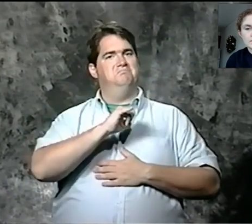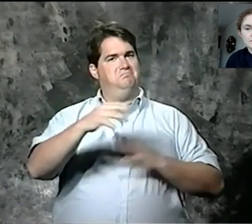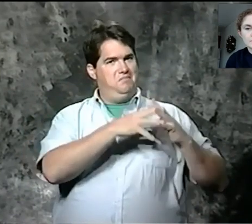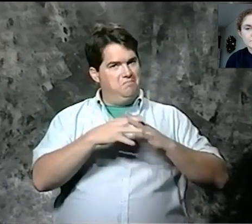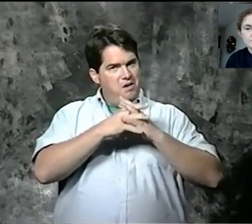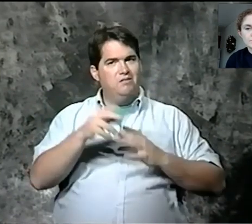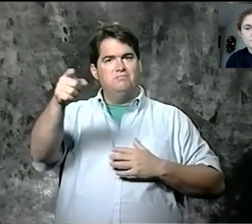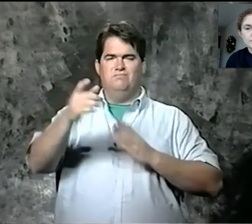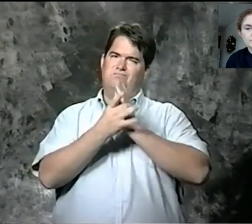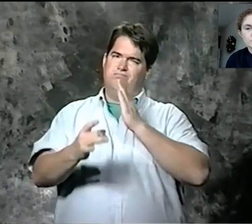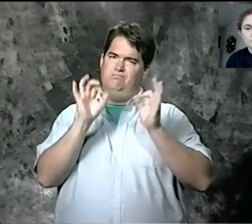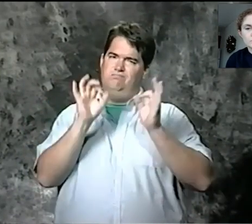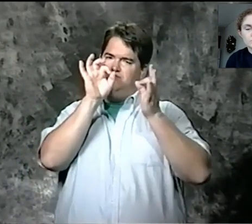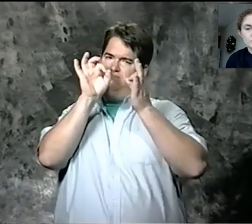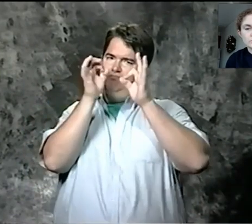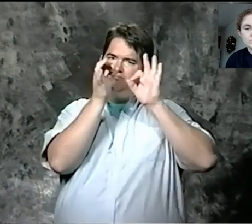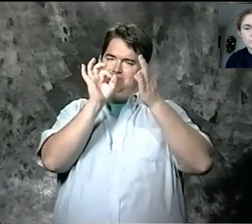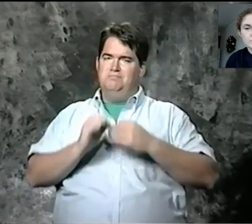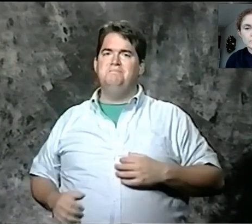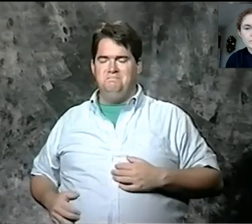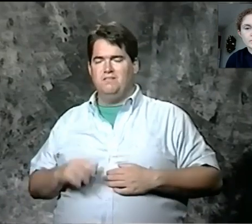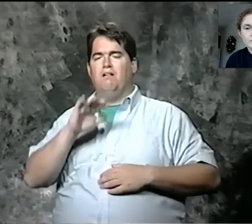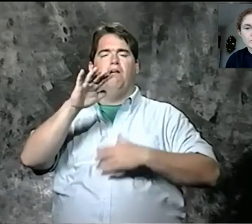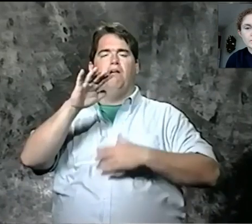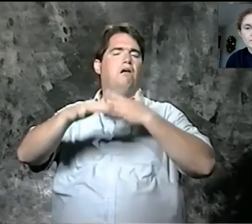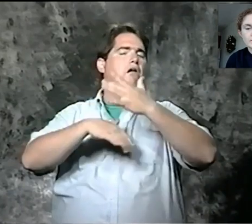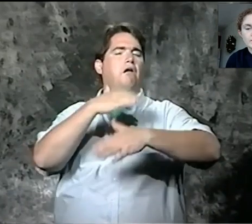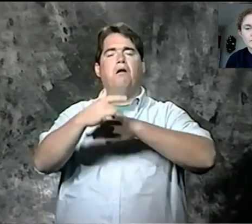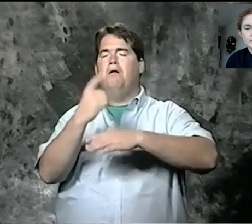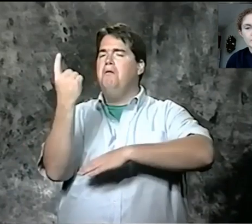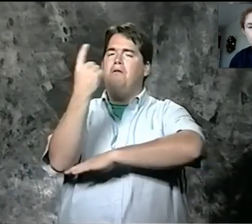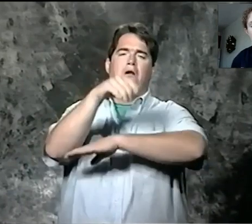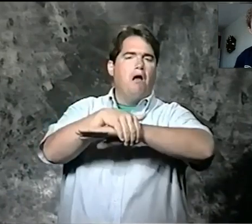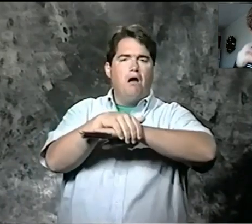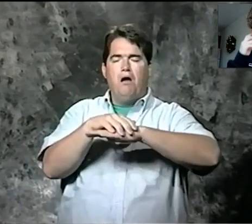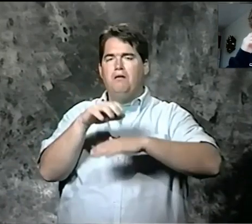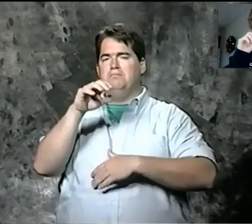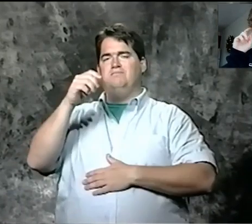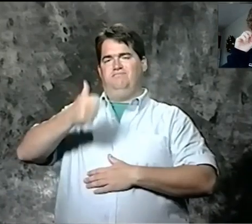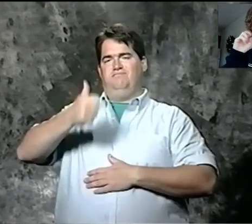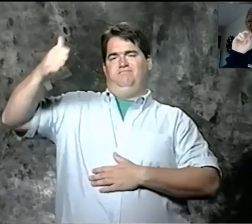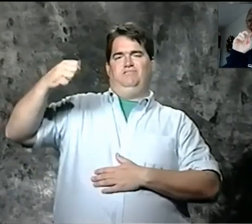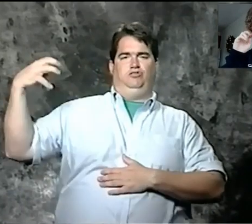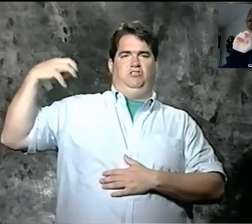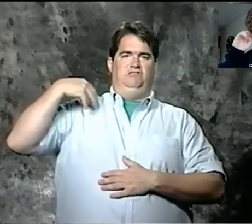And there was these two deaf soldiers. They wanted to join, but they couldn't. The other side had a deaf soldier.